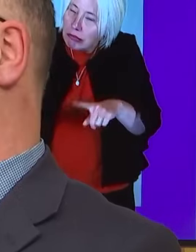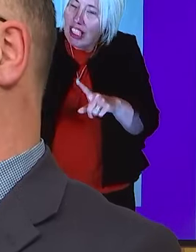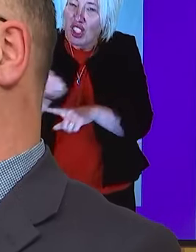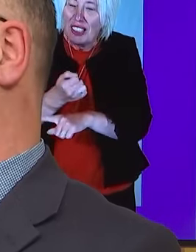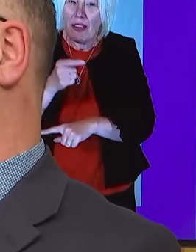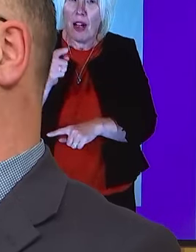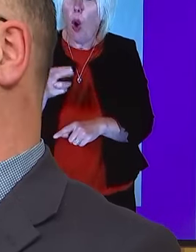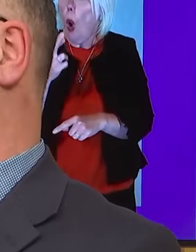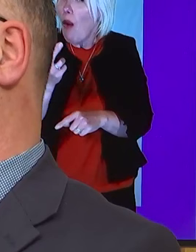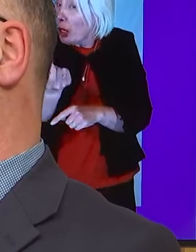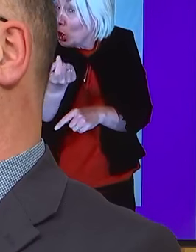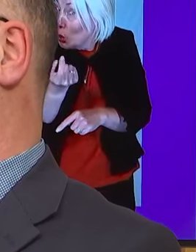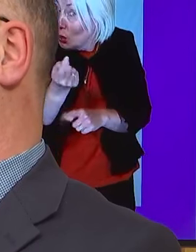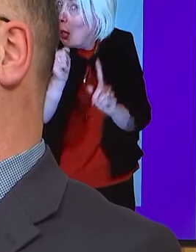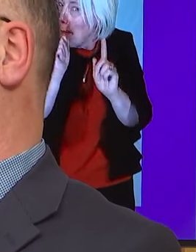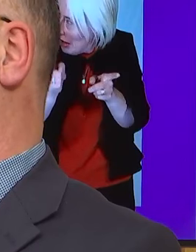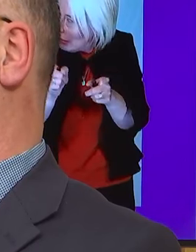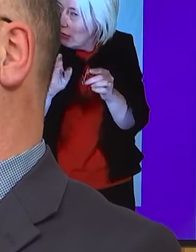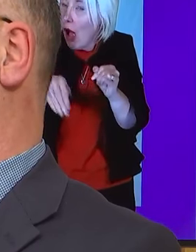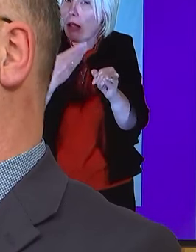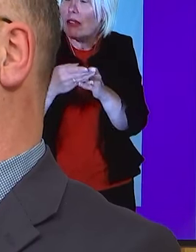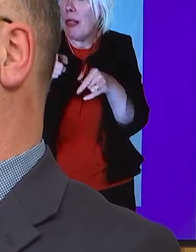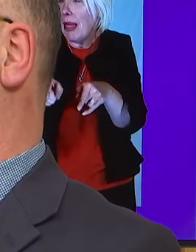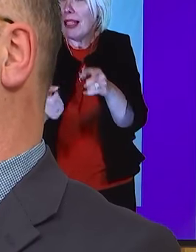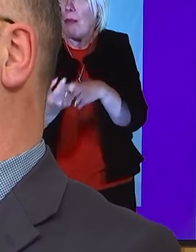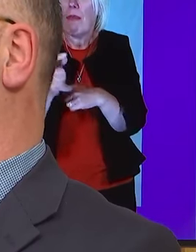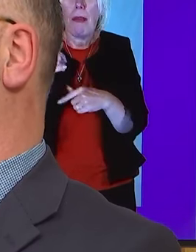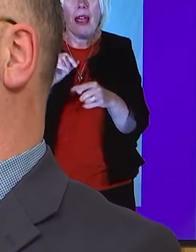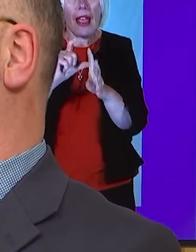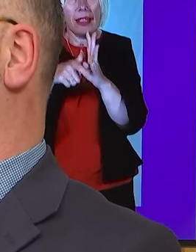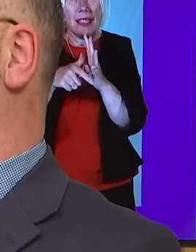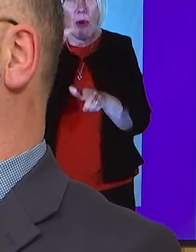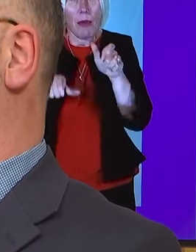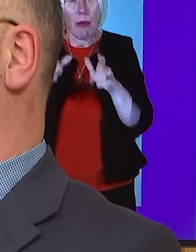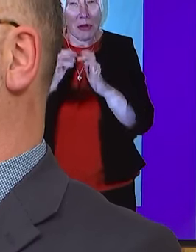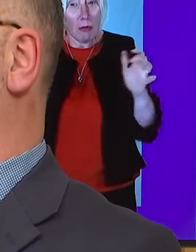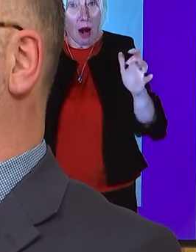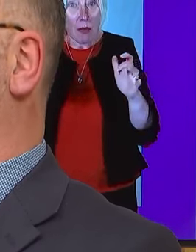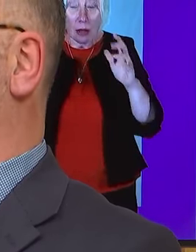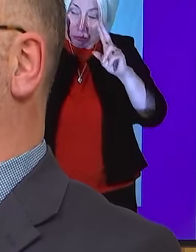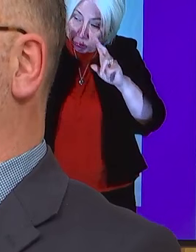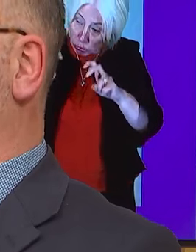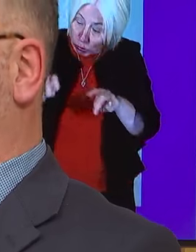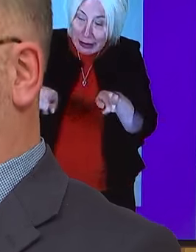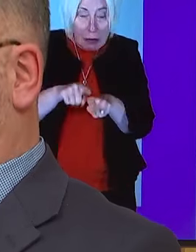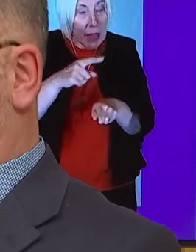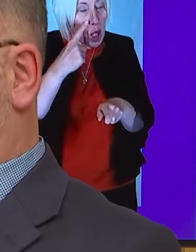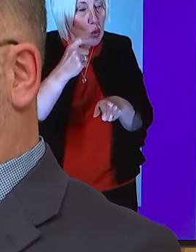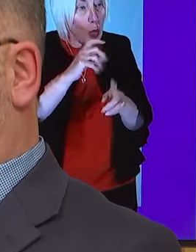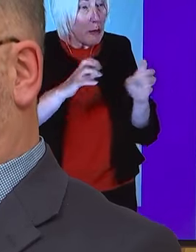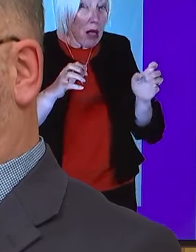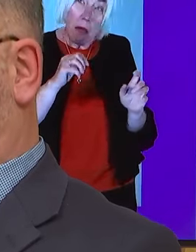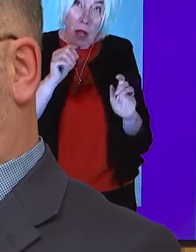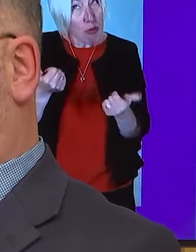hopefully it won't be too long, but until then, I think something like a Disabled People's Parliament for looking at the work the Youth Parliament does wouldn't be a bad idea at